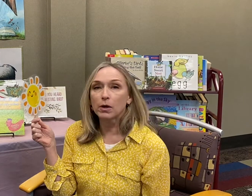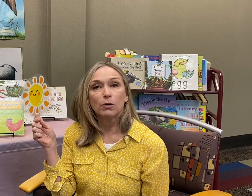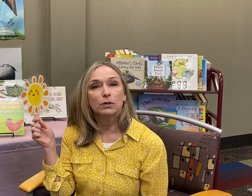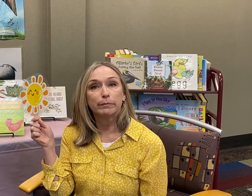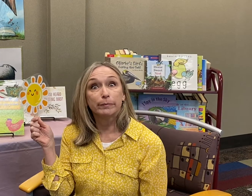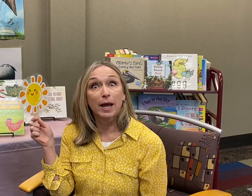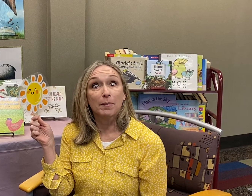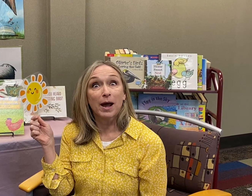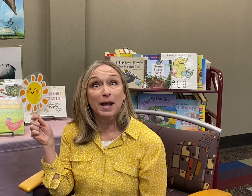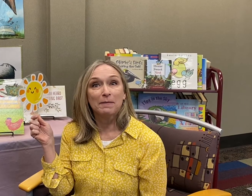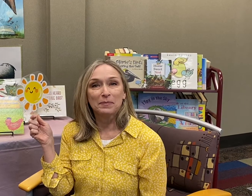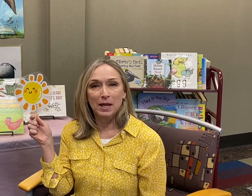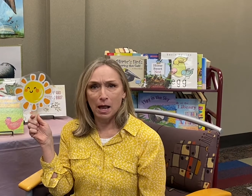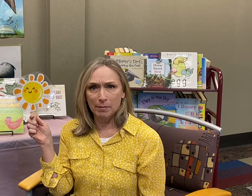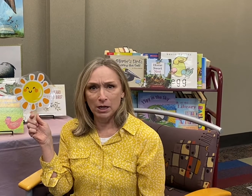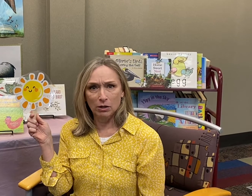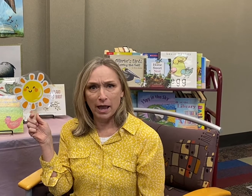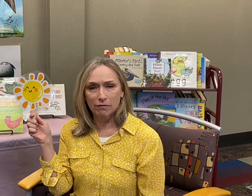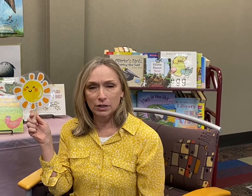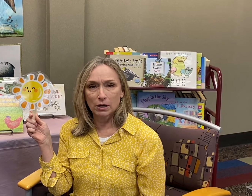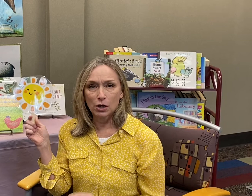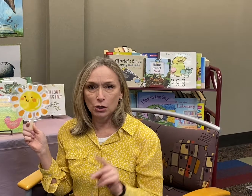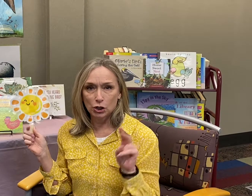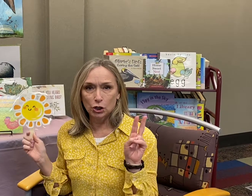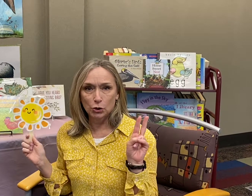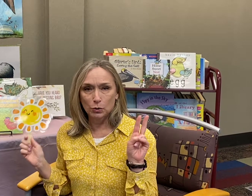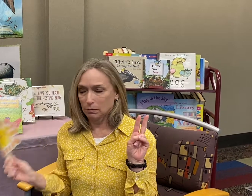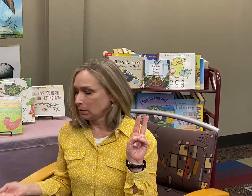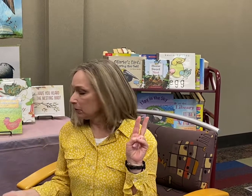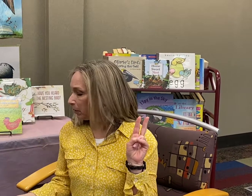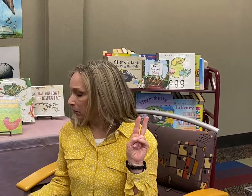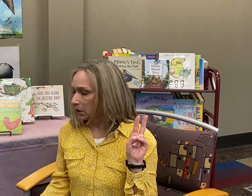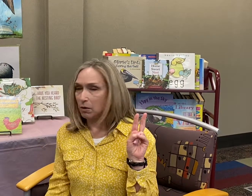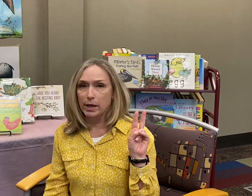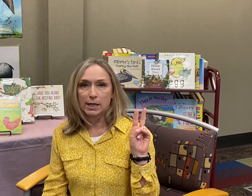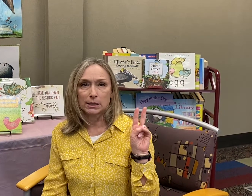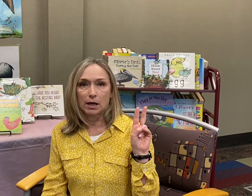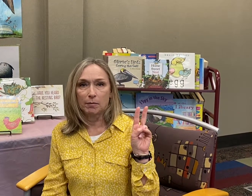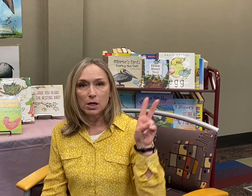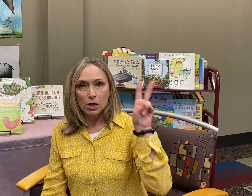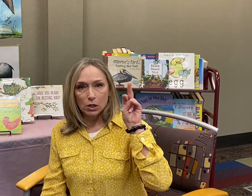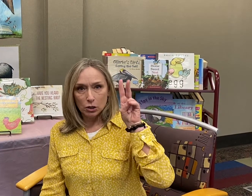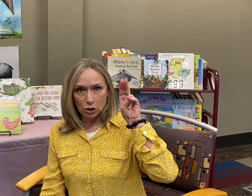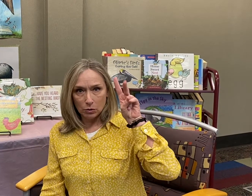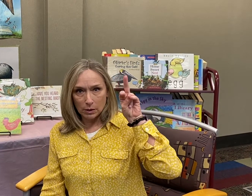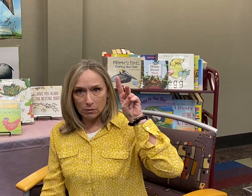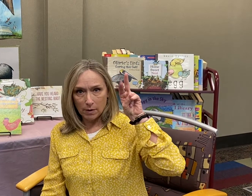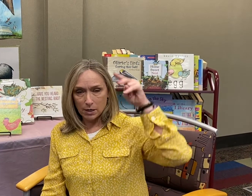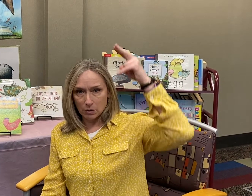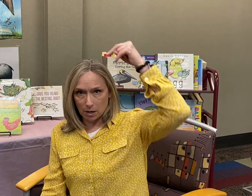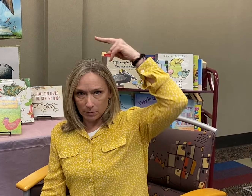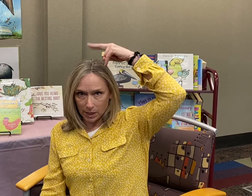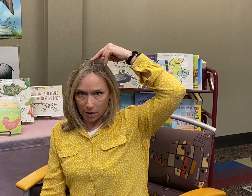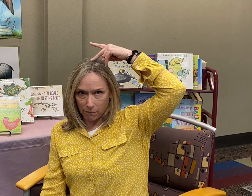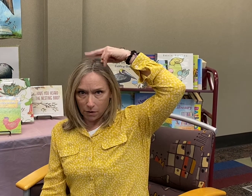goes bye-bye. How many are left? Put our sun away this time. 2 little raindrops out for a